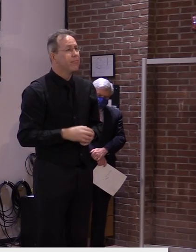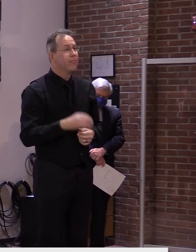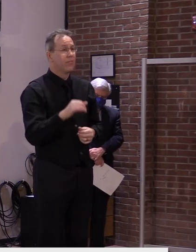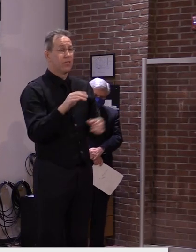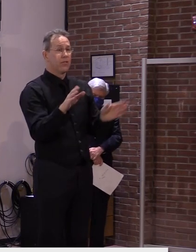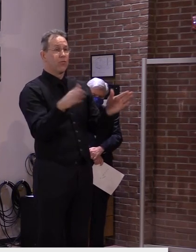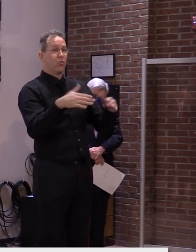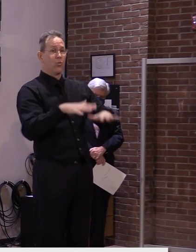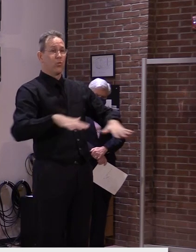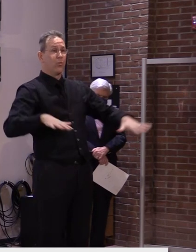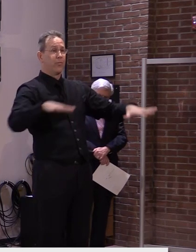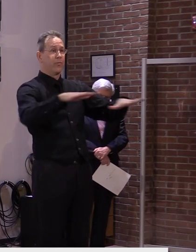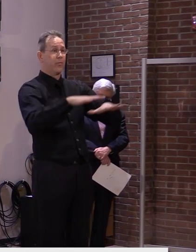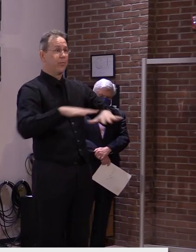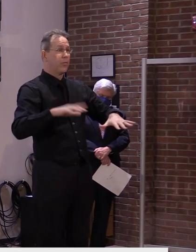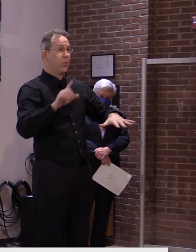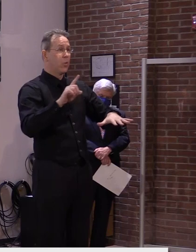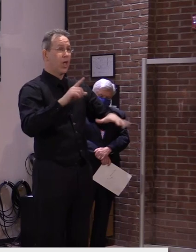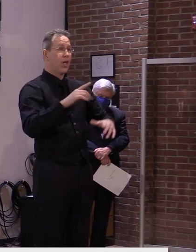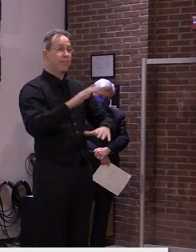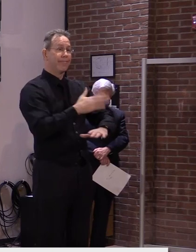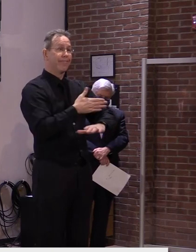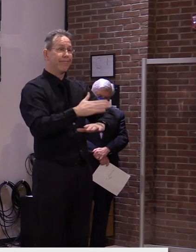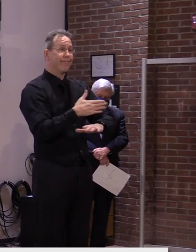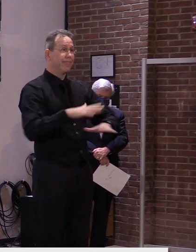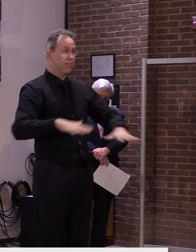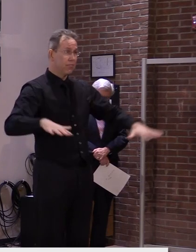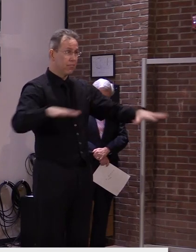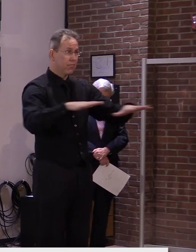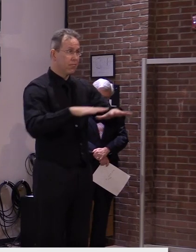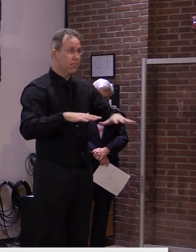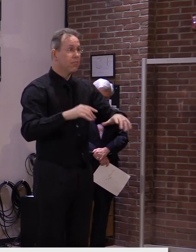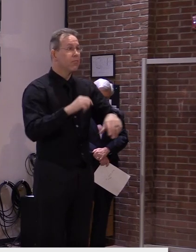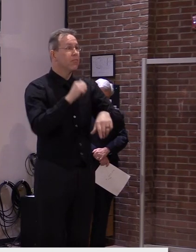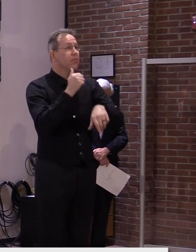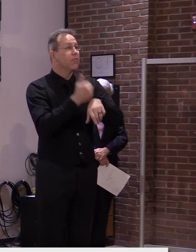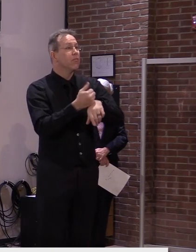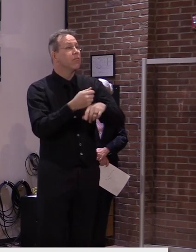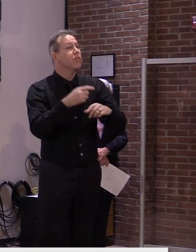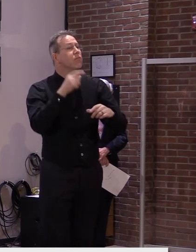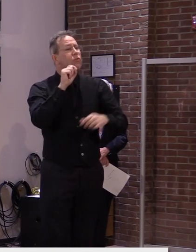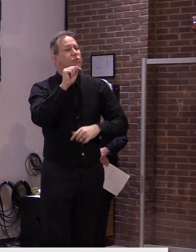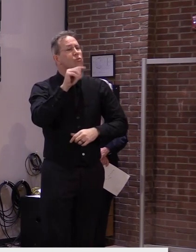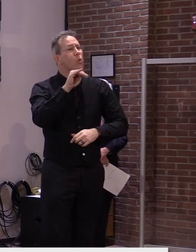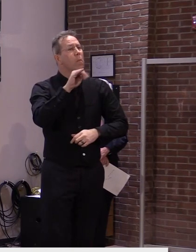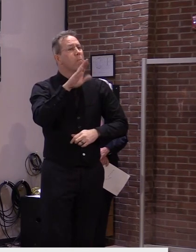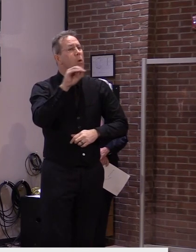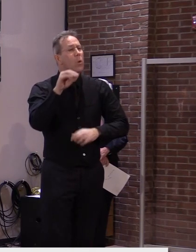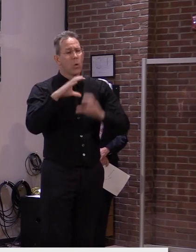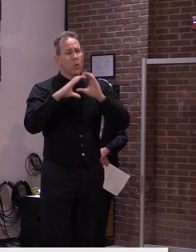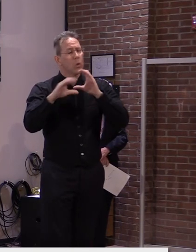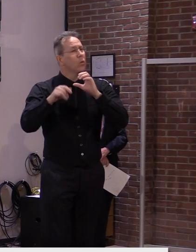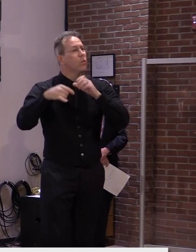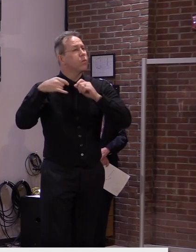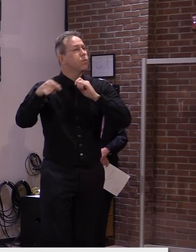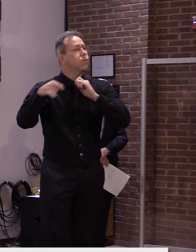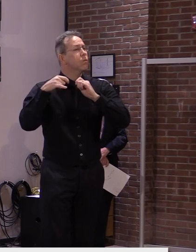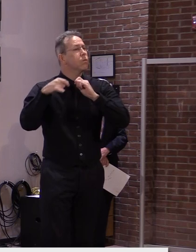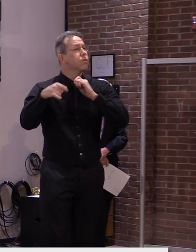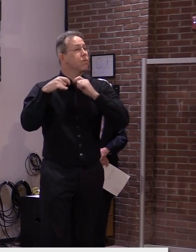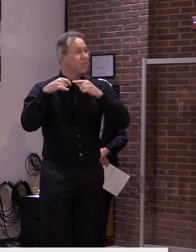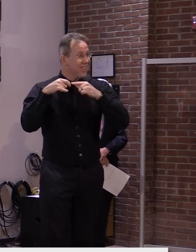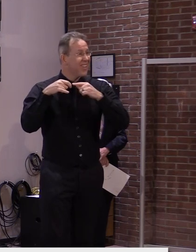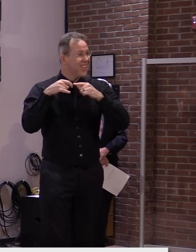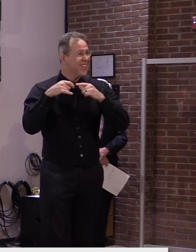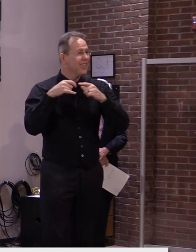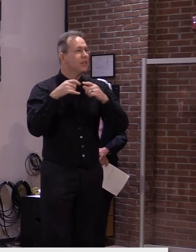around them when performing at all times. And for trombones, the distance requirement will be 6 by 9 feet. When playing woodwind